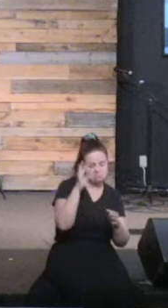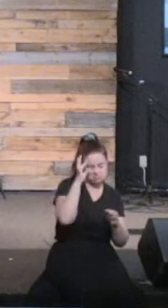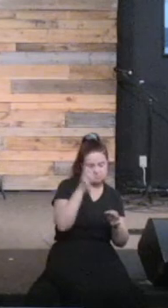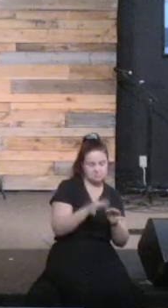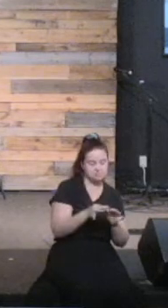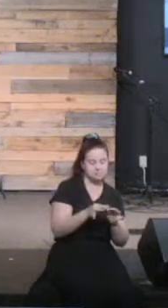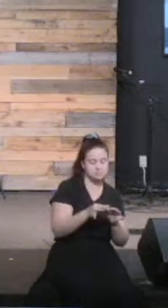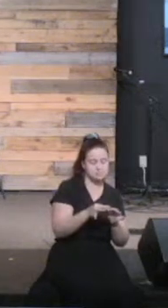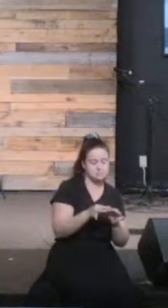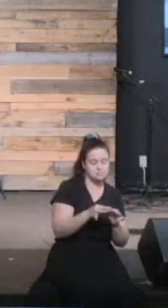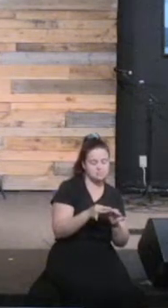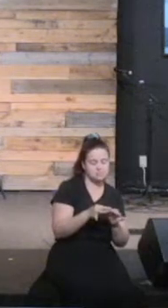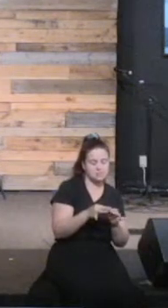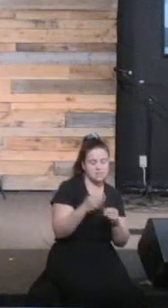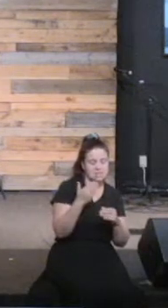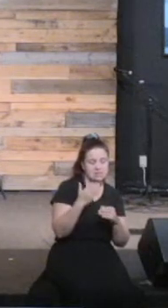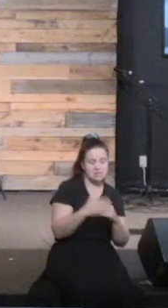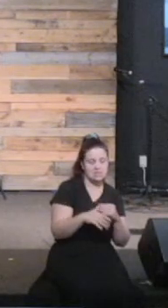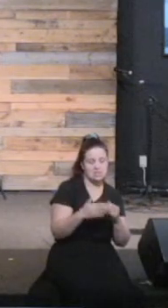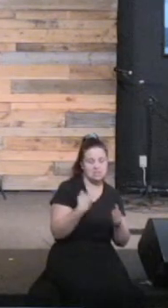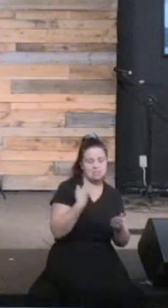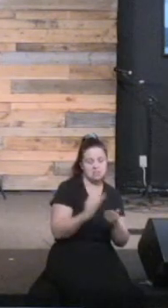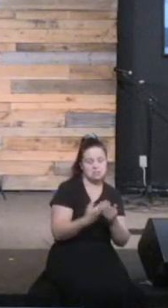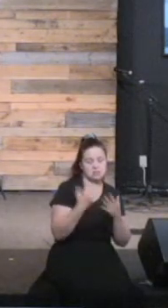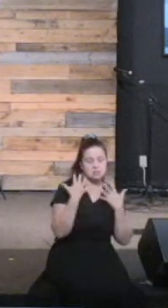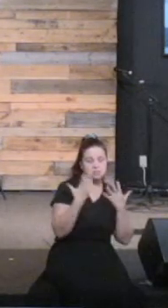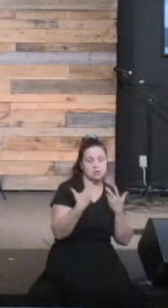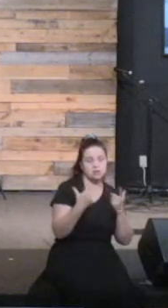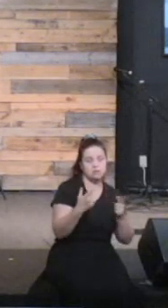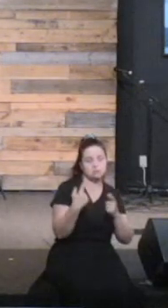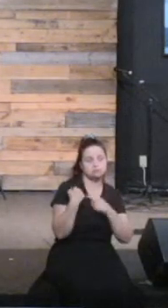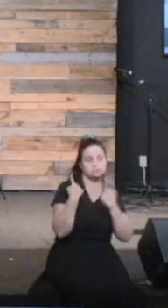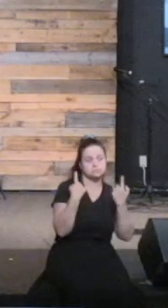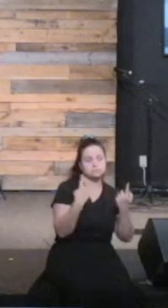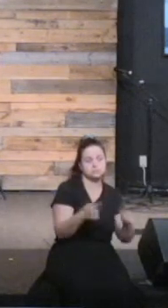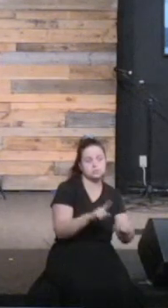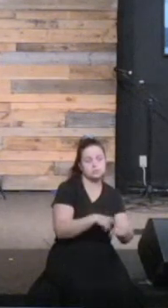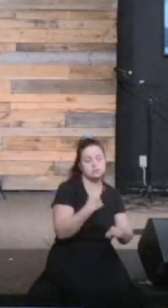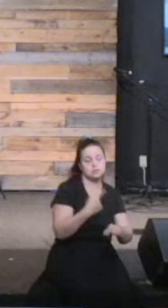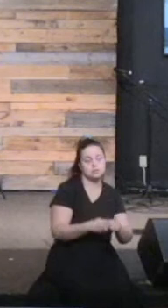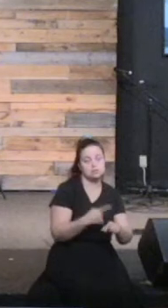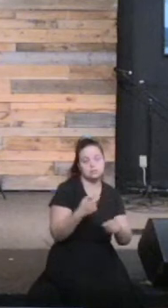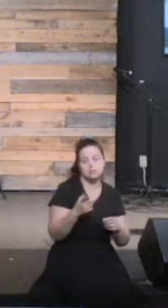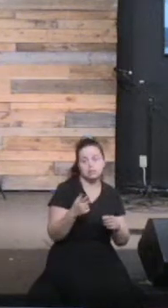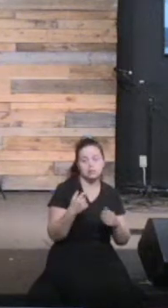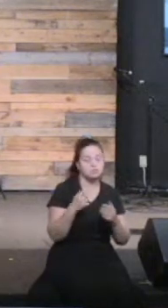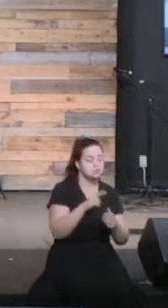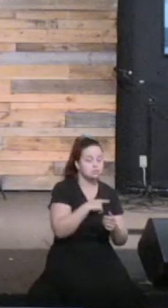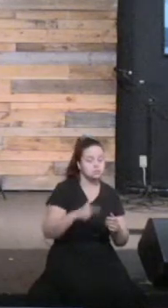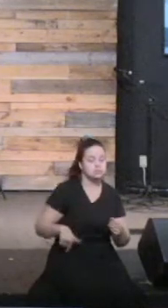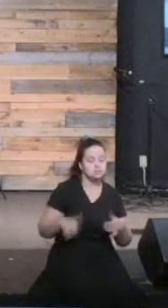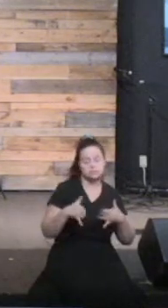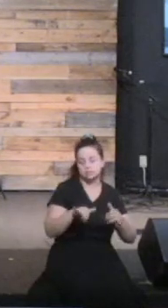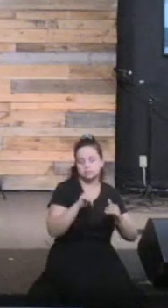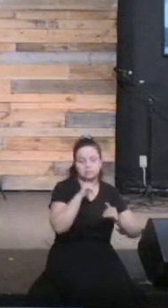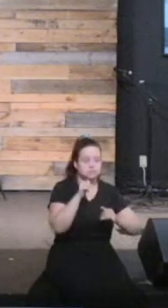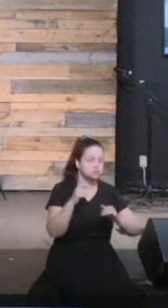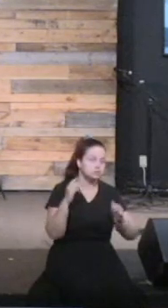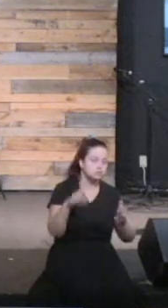after the fact that they had been waiting for so long and still the Lord had not come their faith is starting to